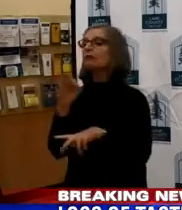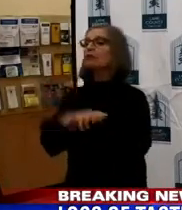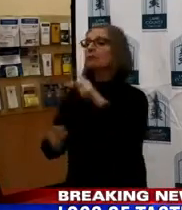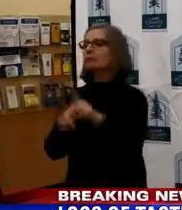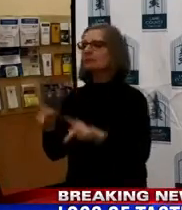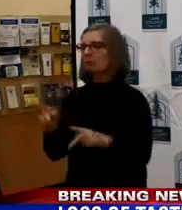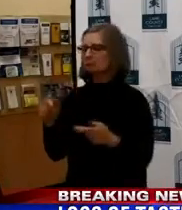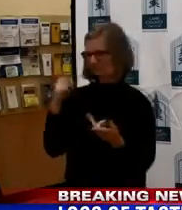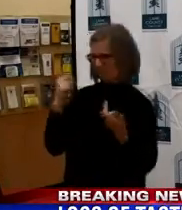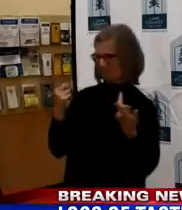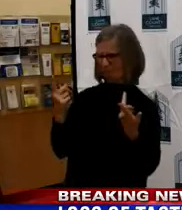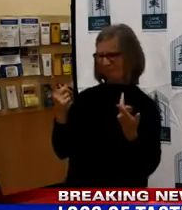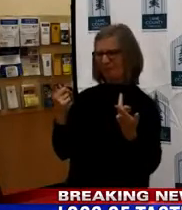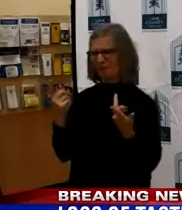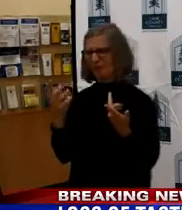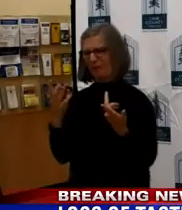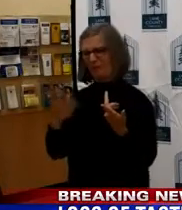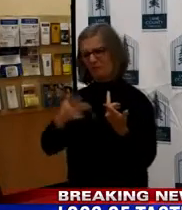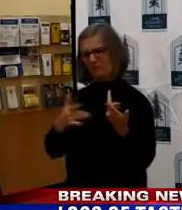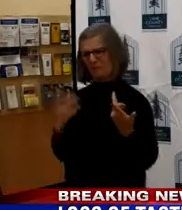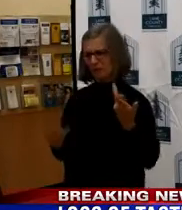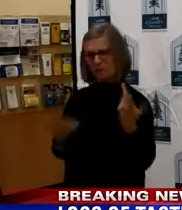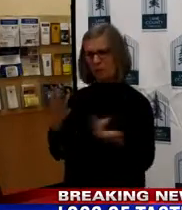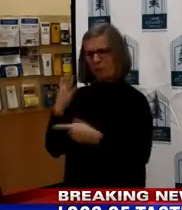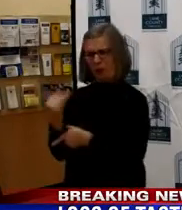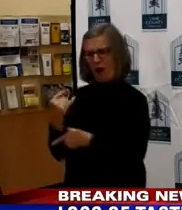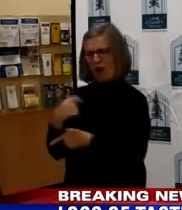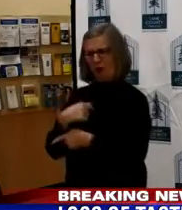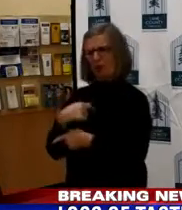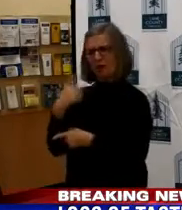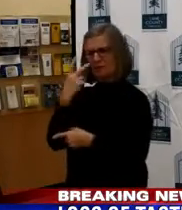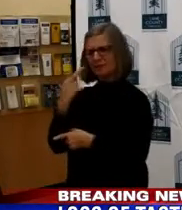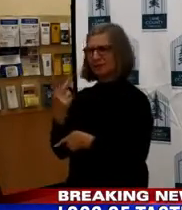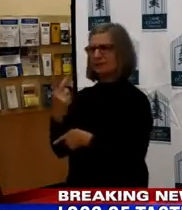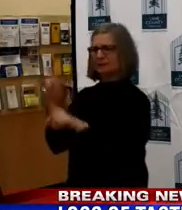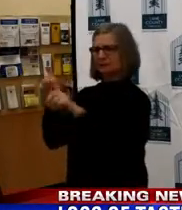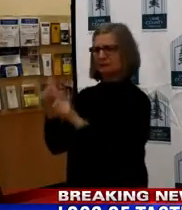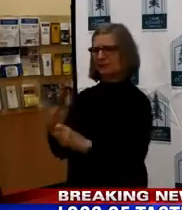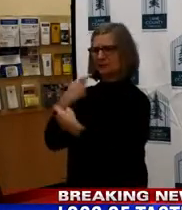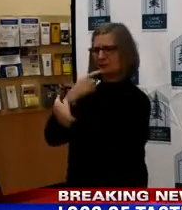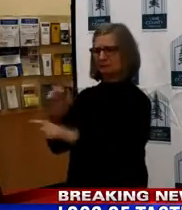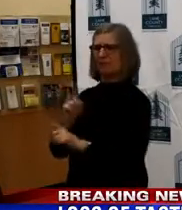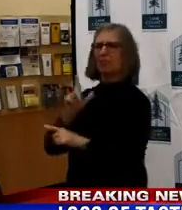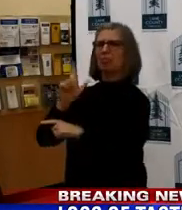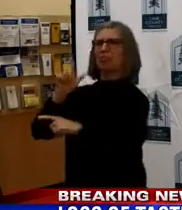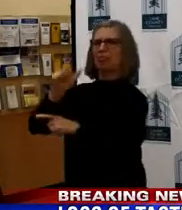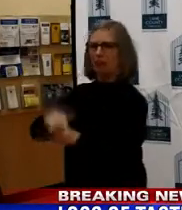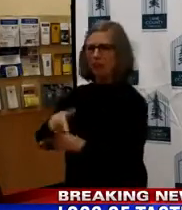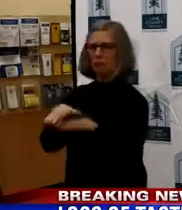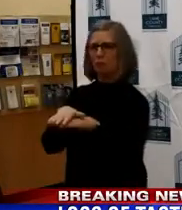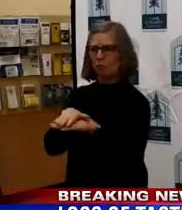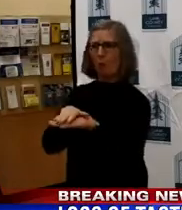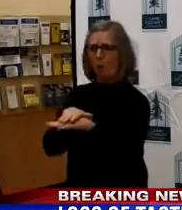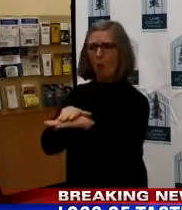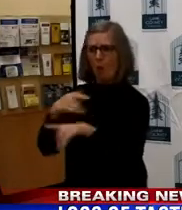Why do I see the test announcement or the case announcement, and then later on, slowly I hear about these